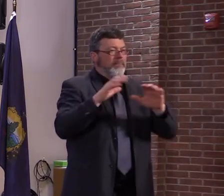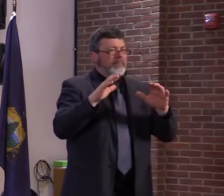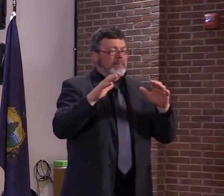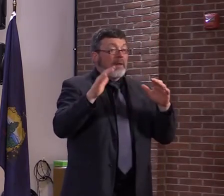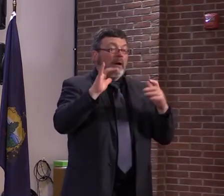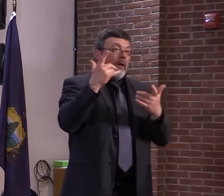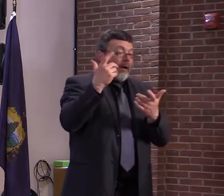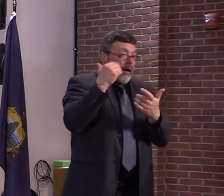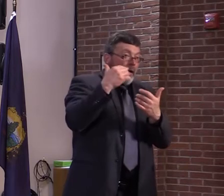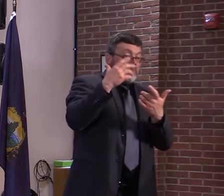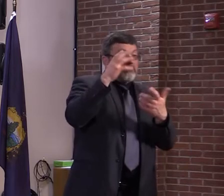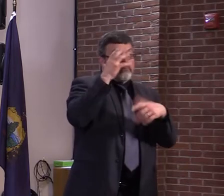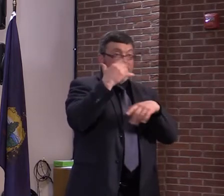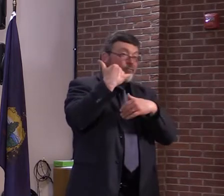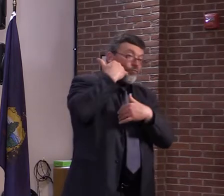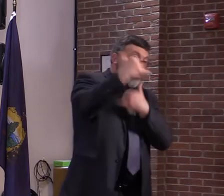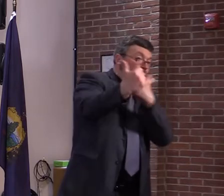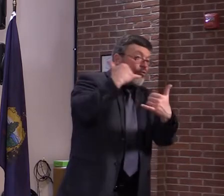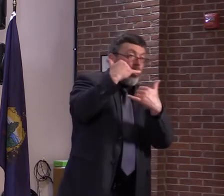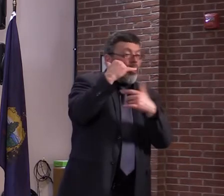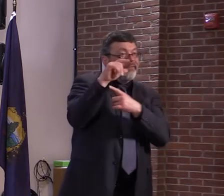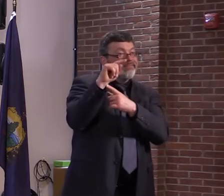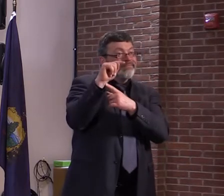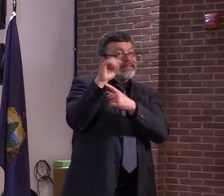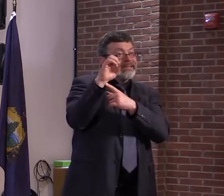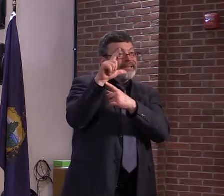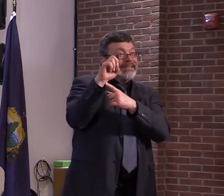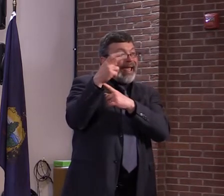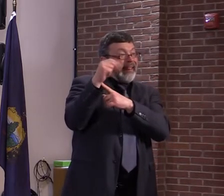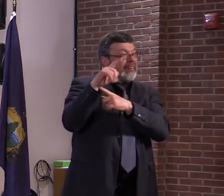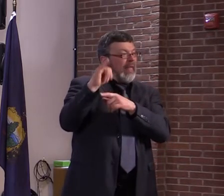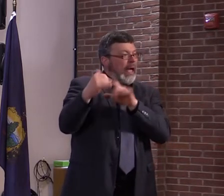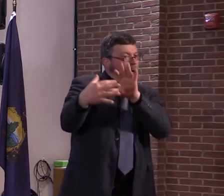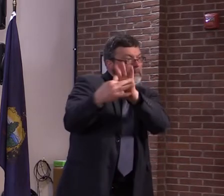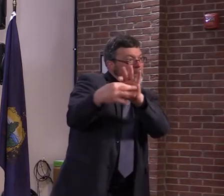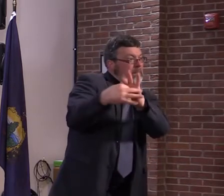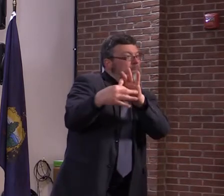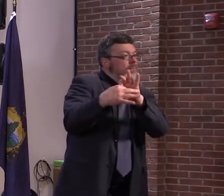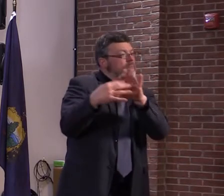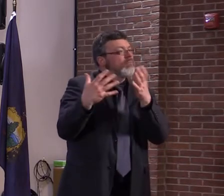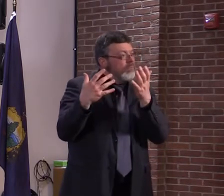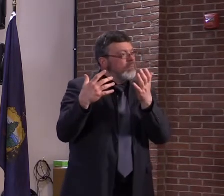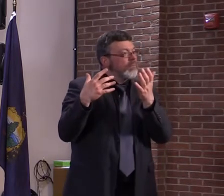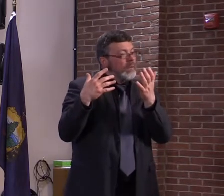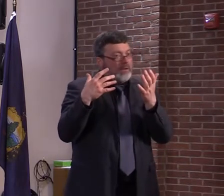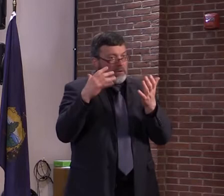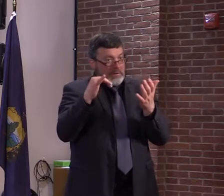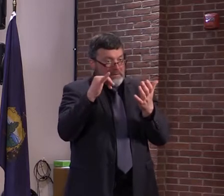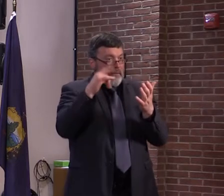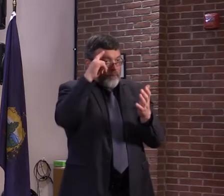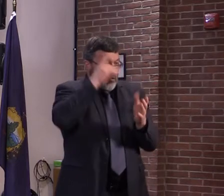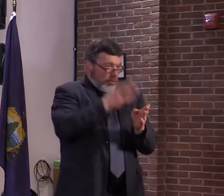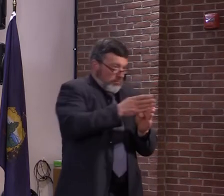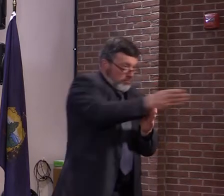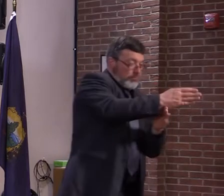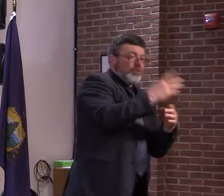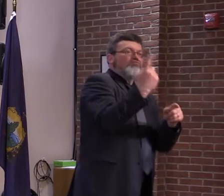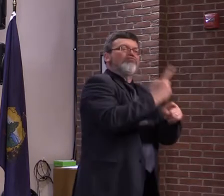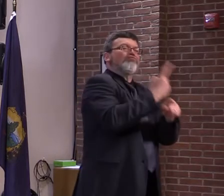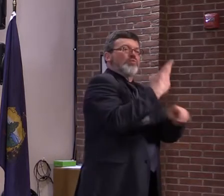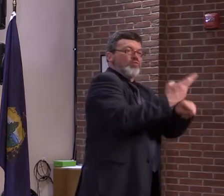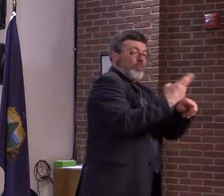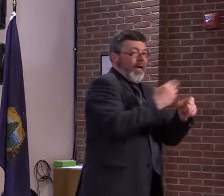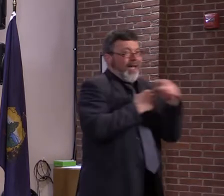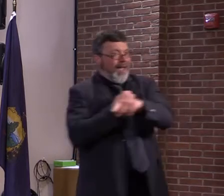but also for substance use healthcare. So a lot of things happened. Hub and spoke system is continuing to thrive